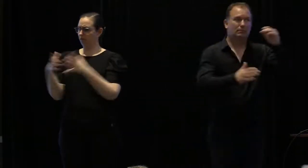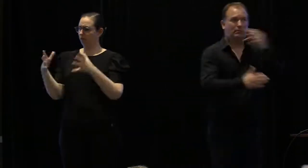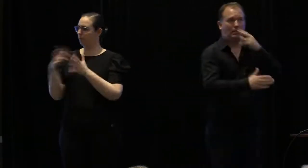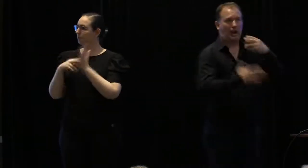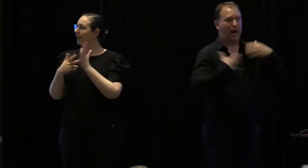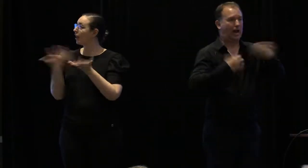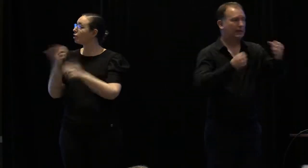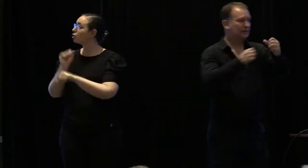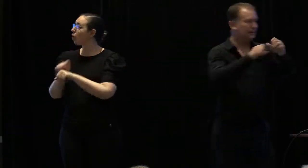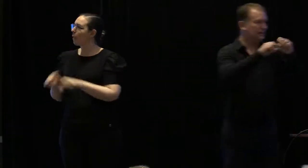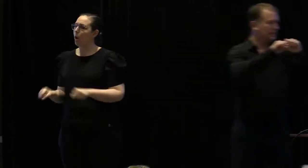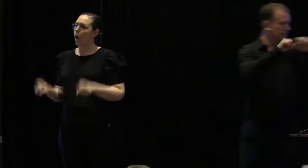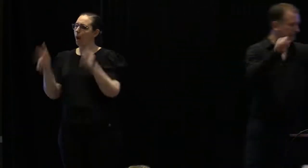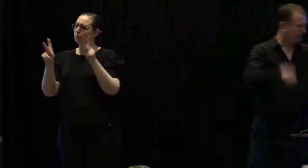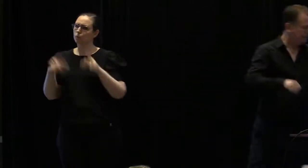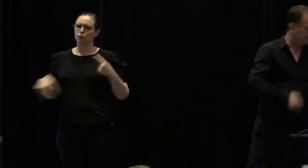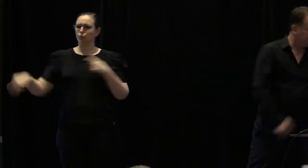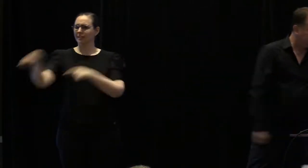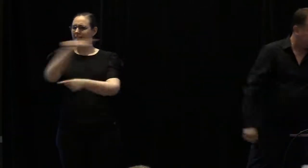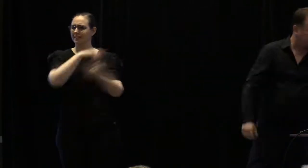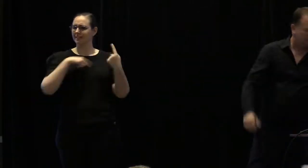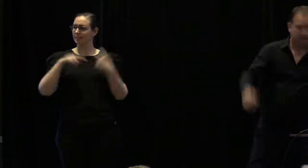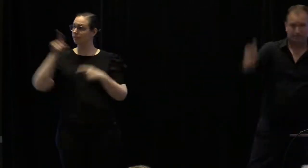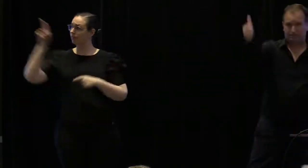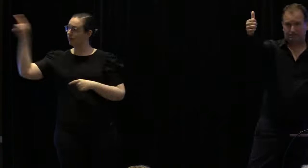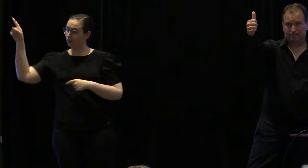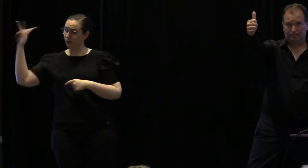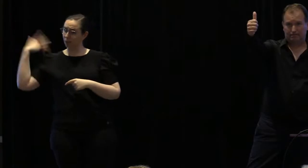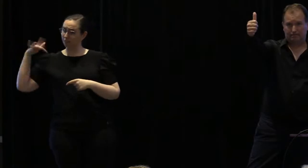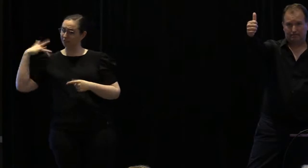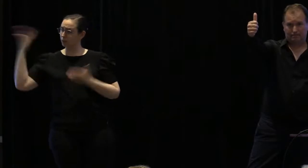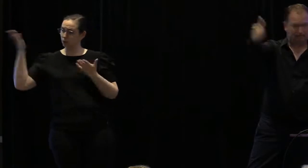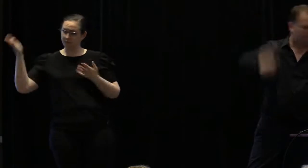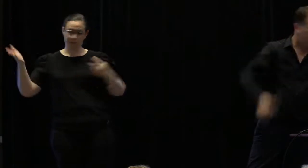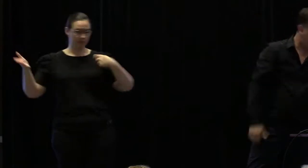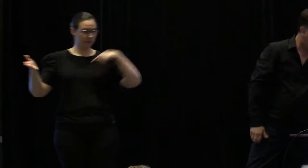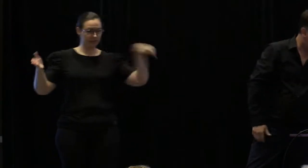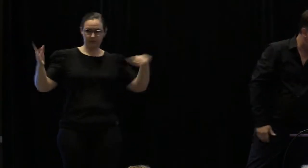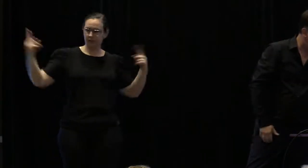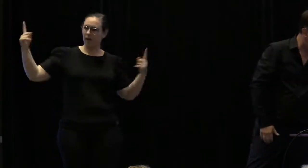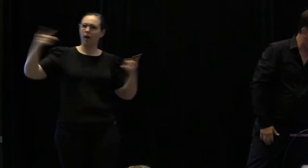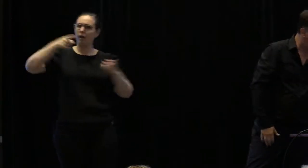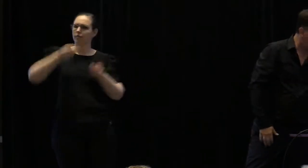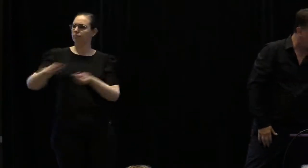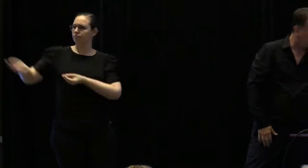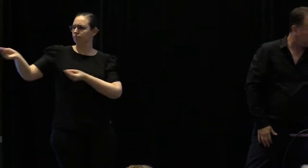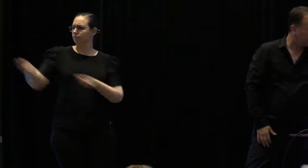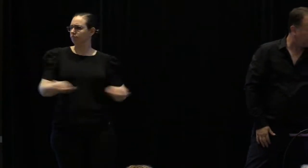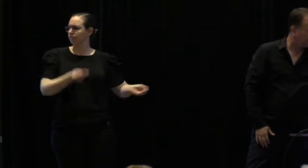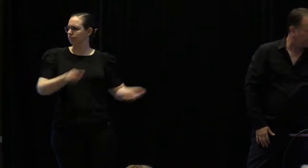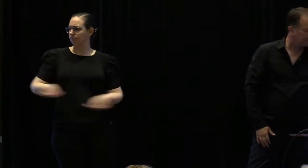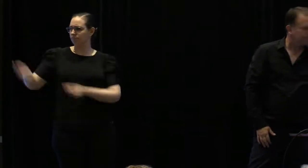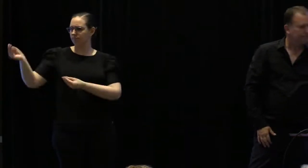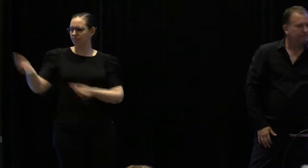is in will expand and we'll see more deaf people in the healthcare system advocating for the rights of communication access. So Kieran Malley,